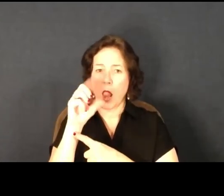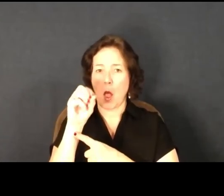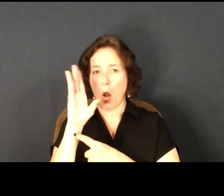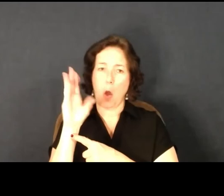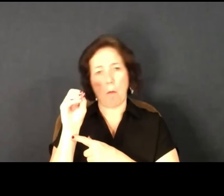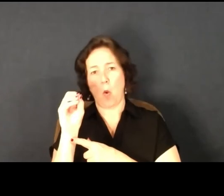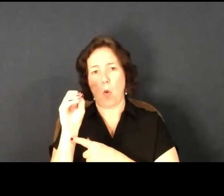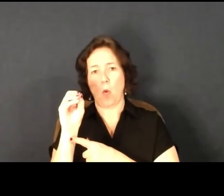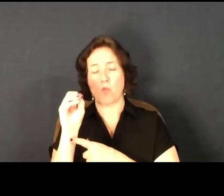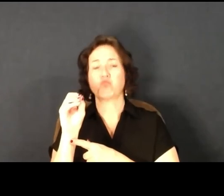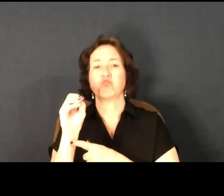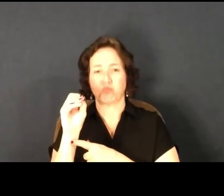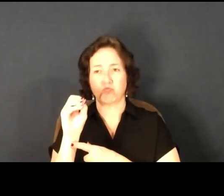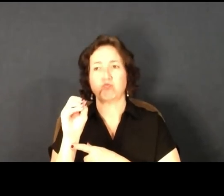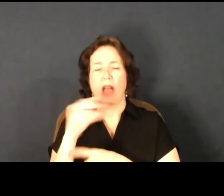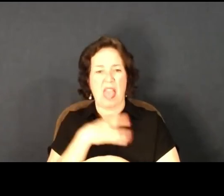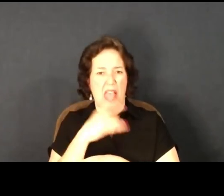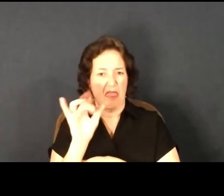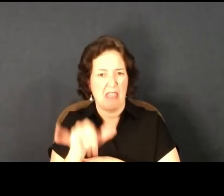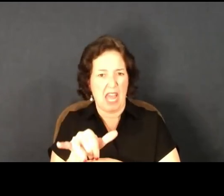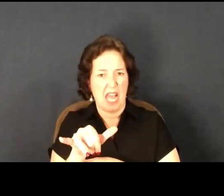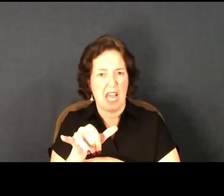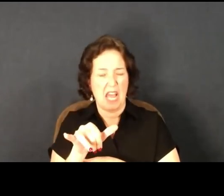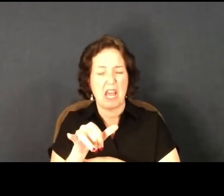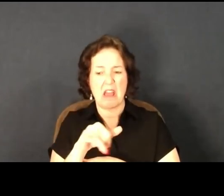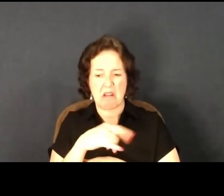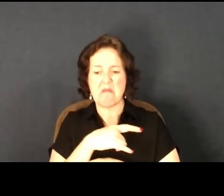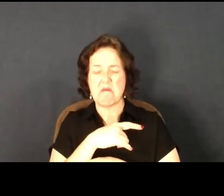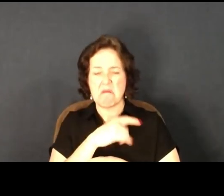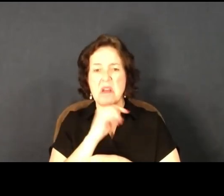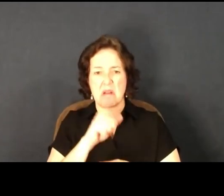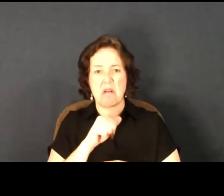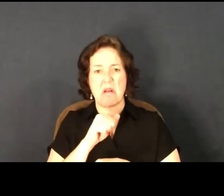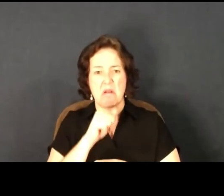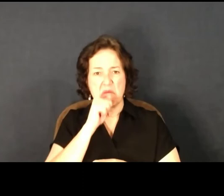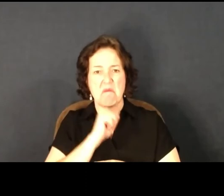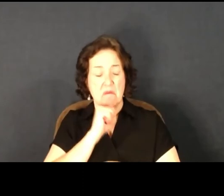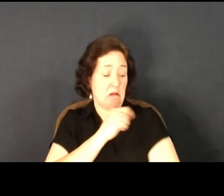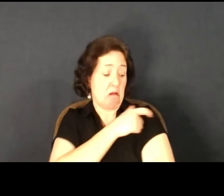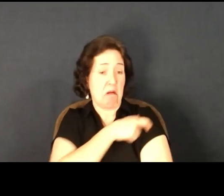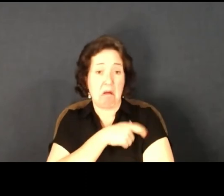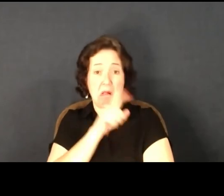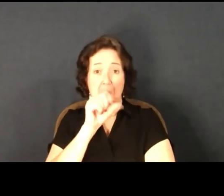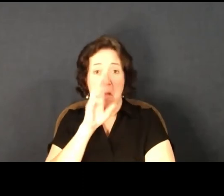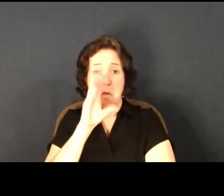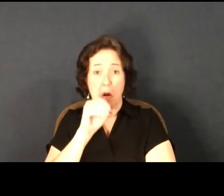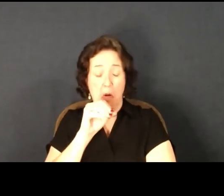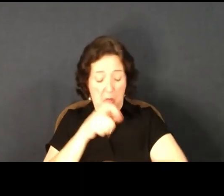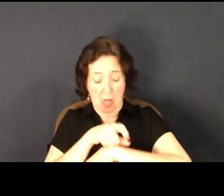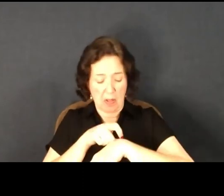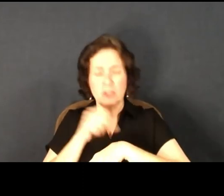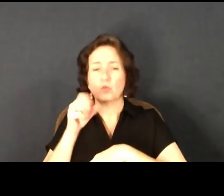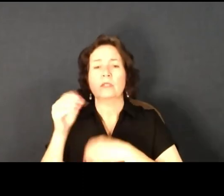Lobo. Yeah. He could live his life with Lobo on his arm. So he got the